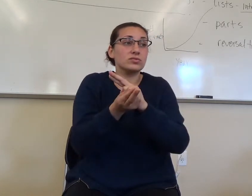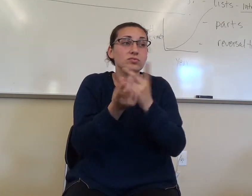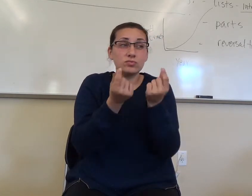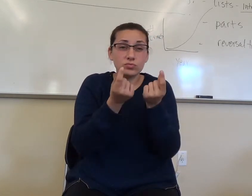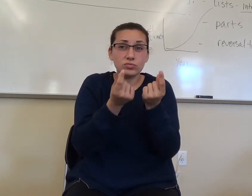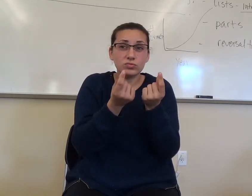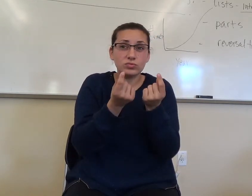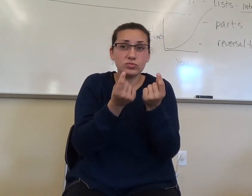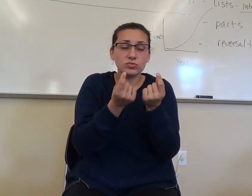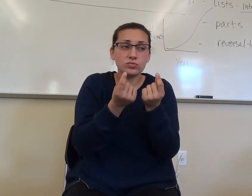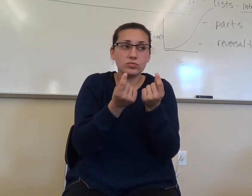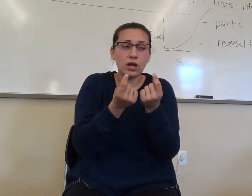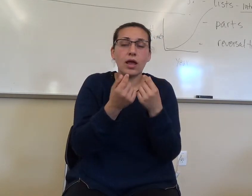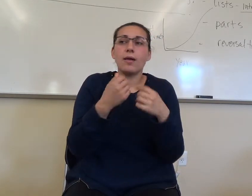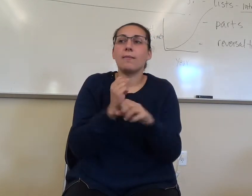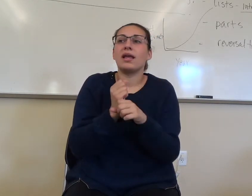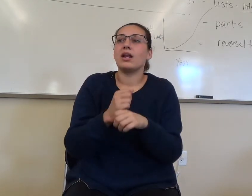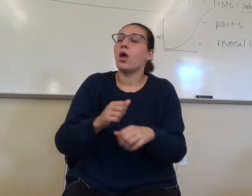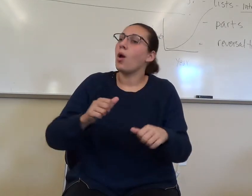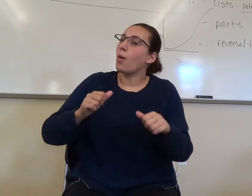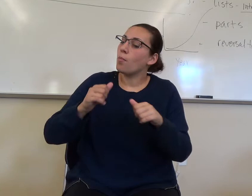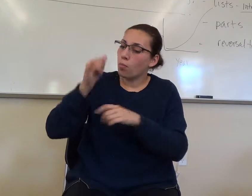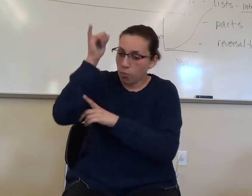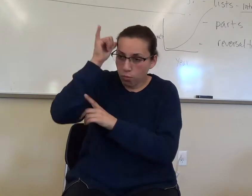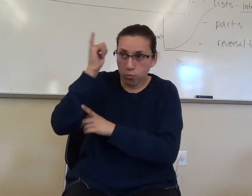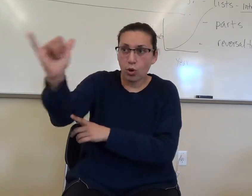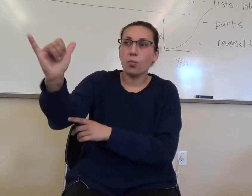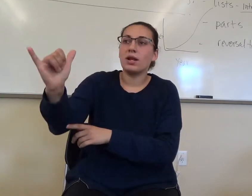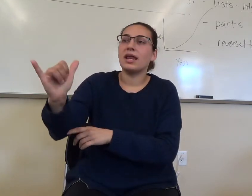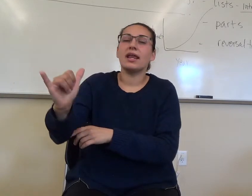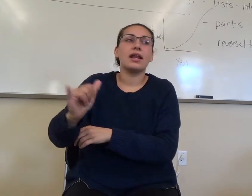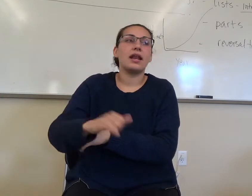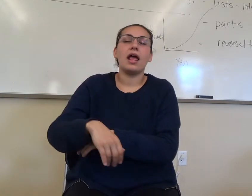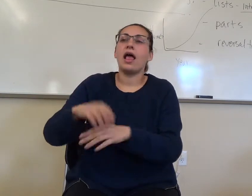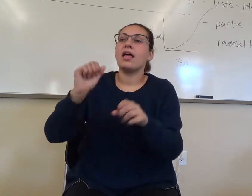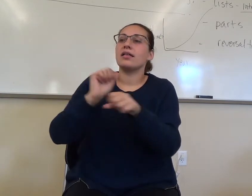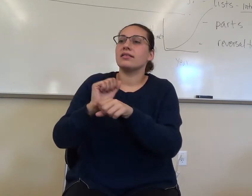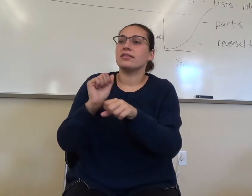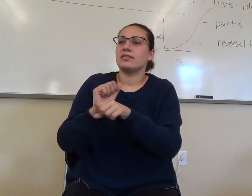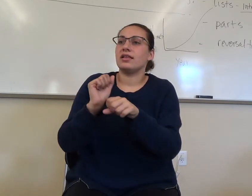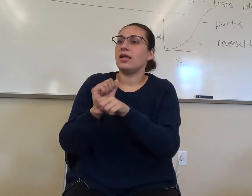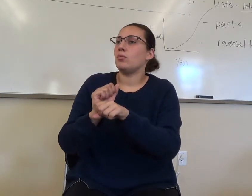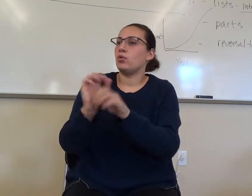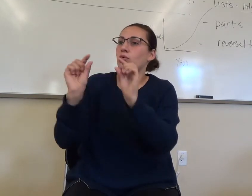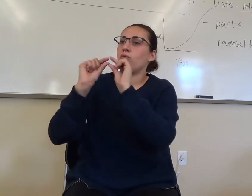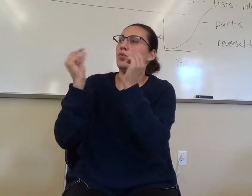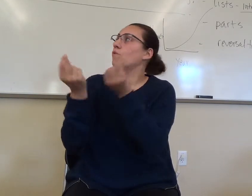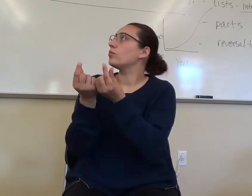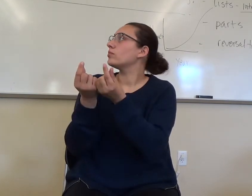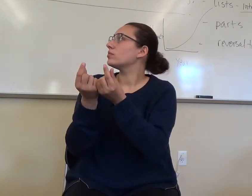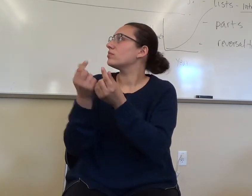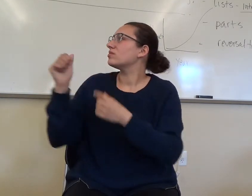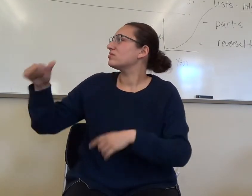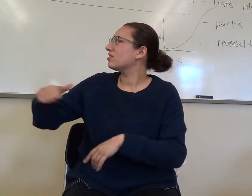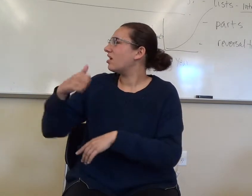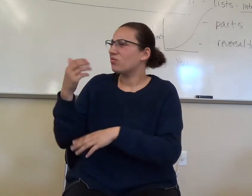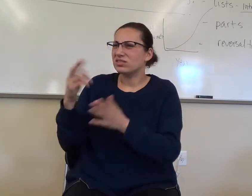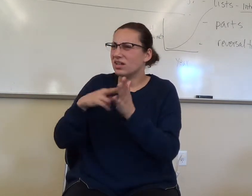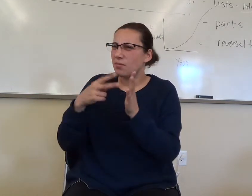wage labor force. What does this mean? That's another one of those things like